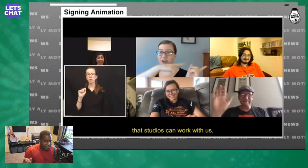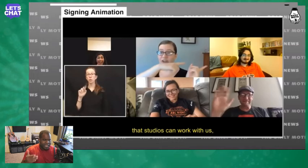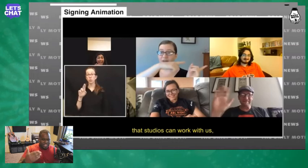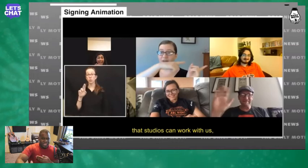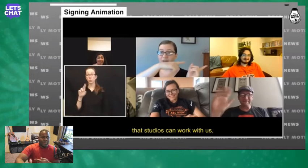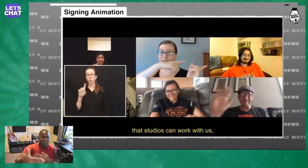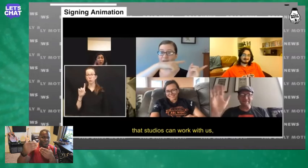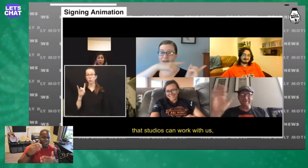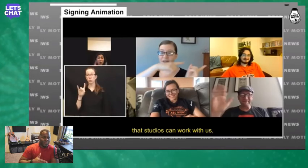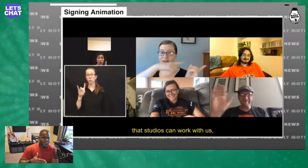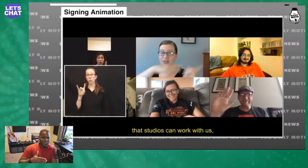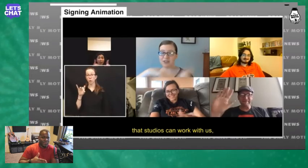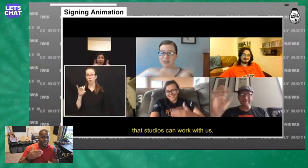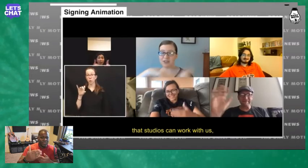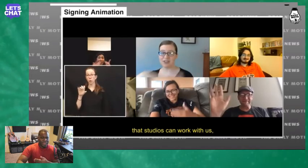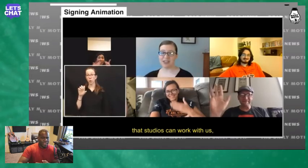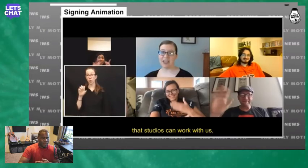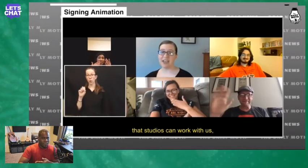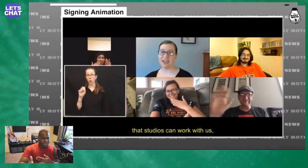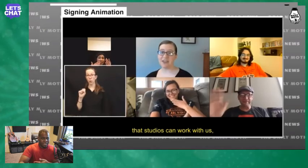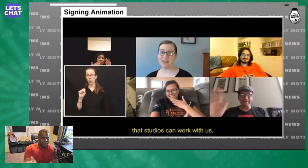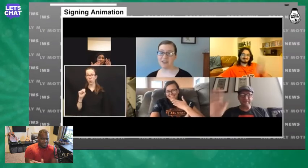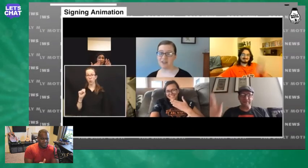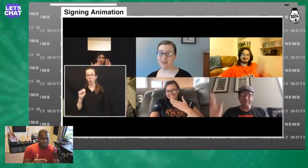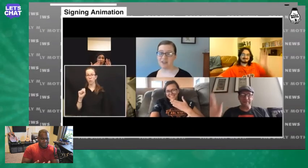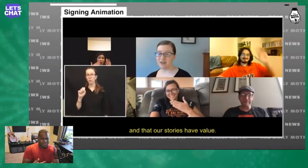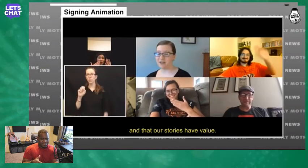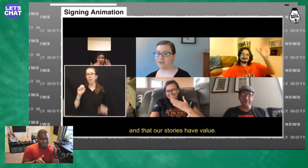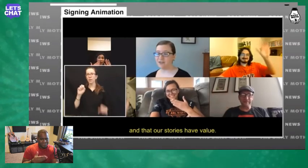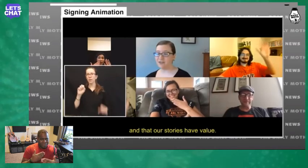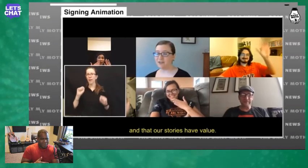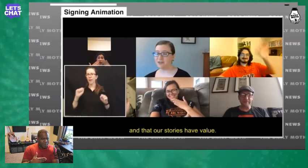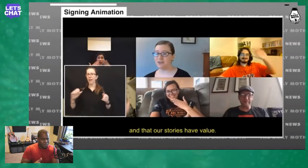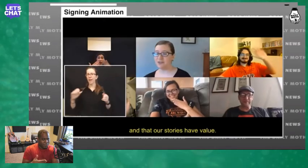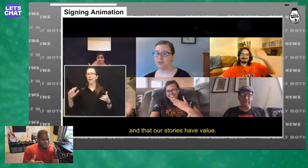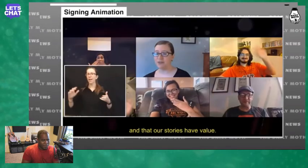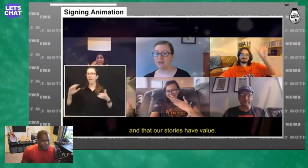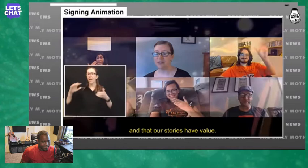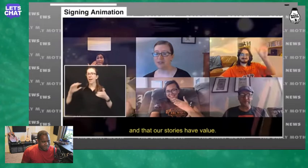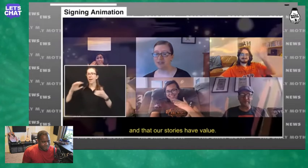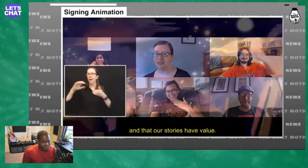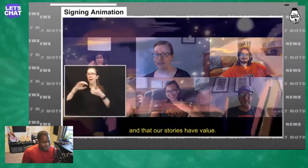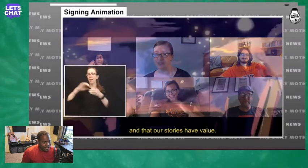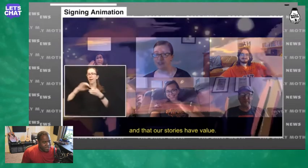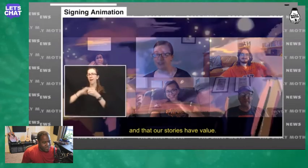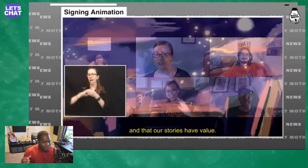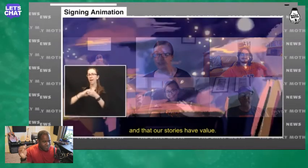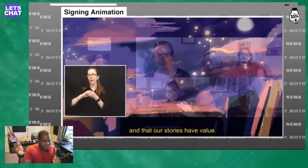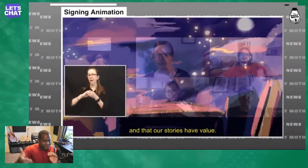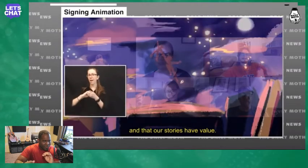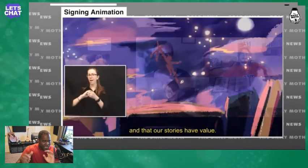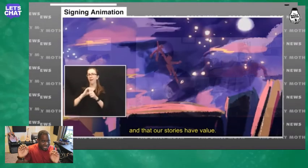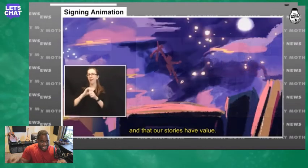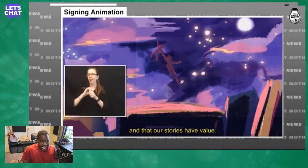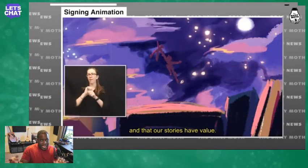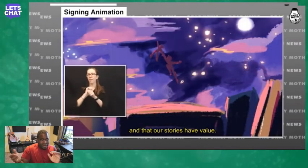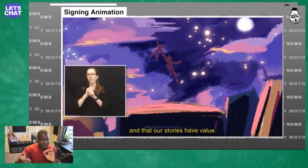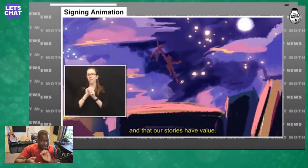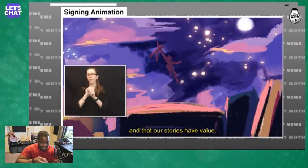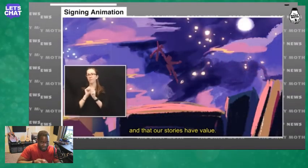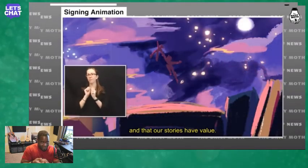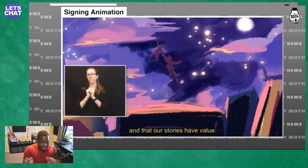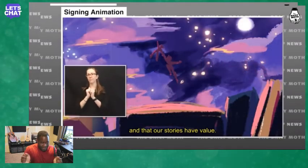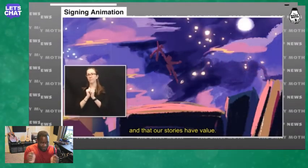Studios, and you can also do this for studio depending on like, you know, like what you're actually talking about, but studios